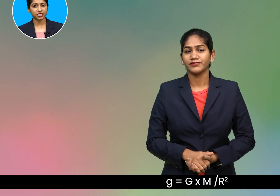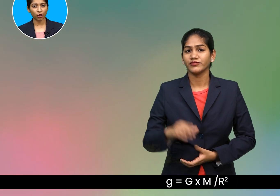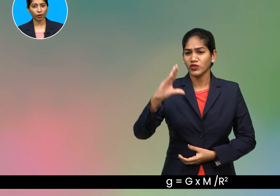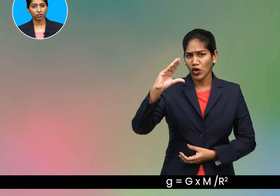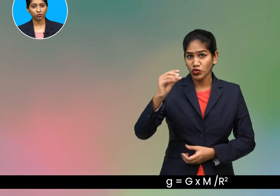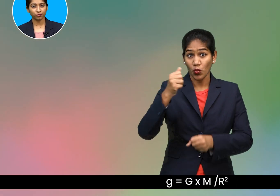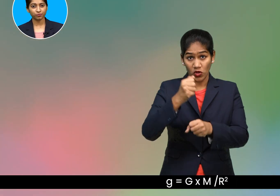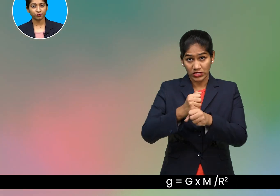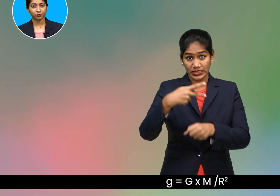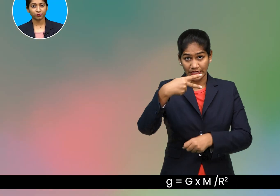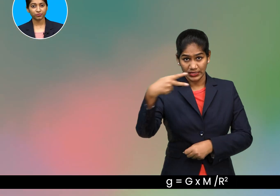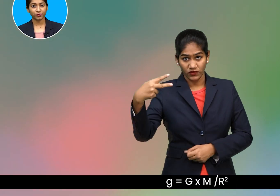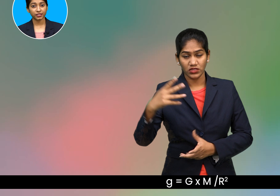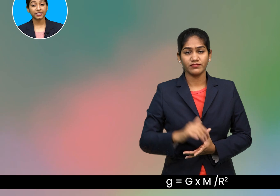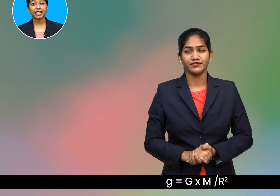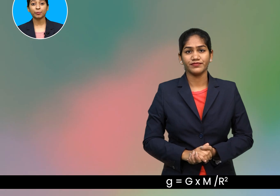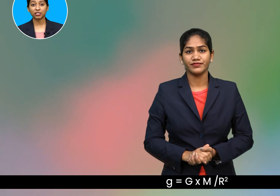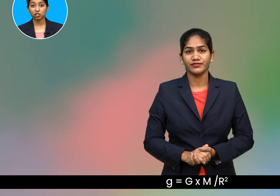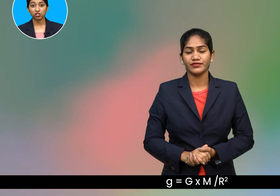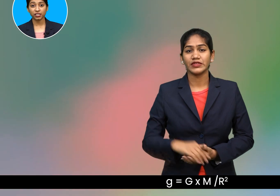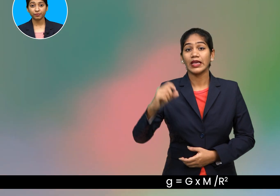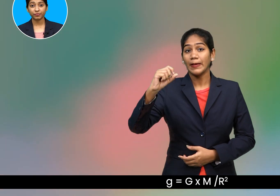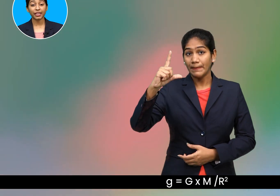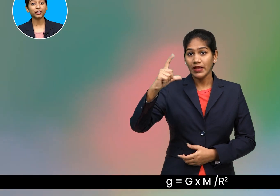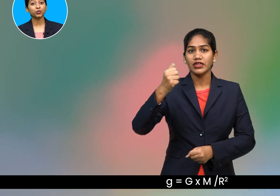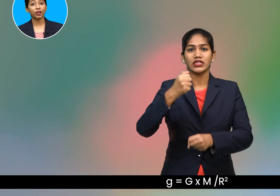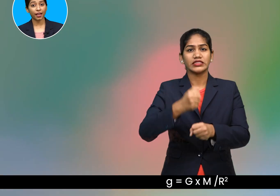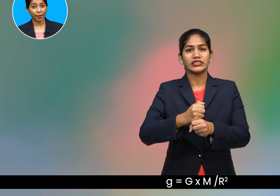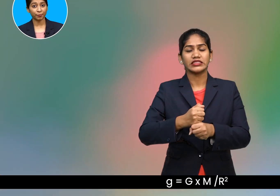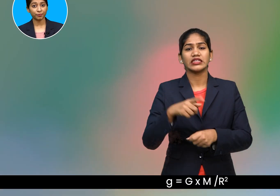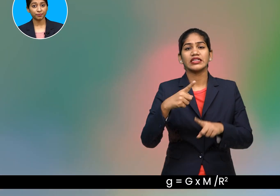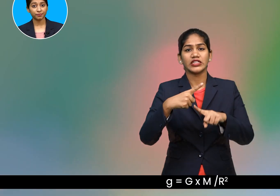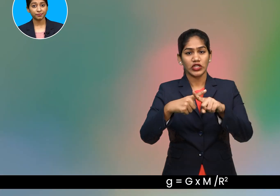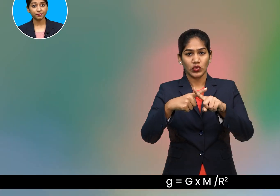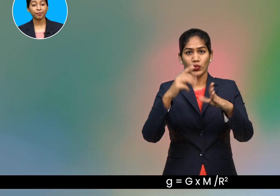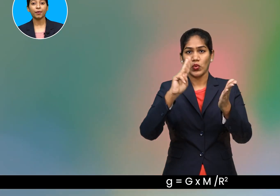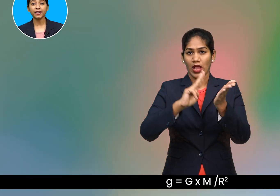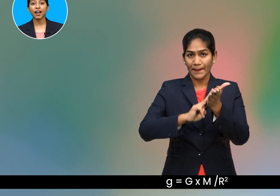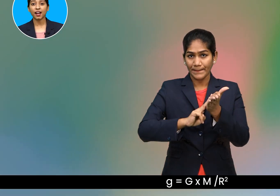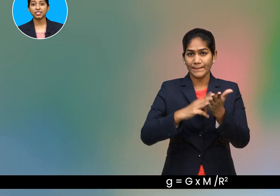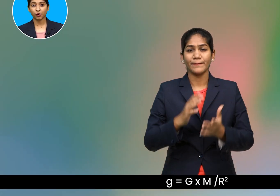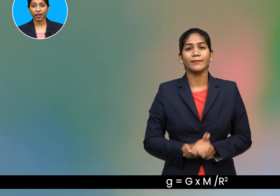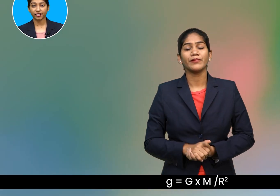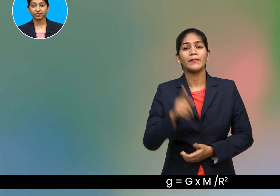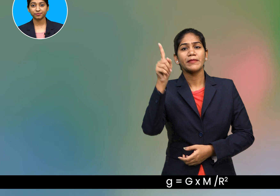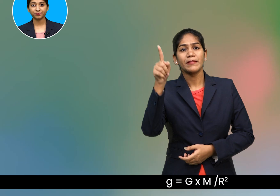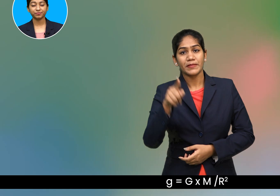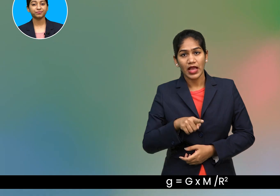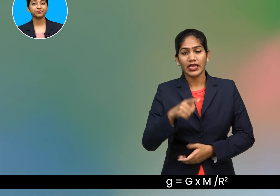small g is equal to capital G into m by r